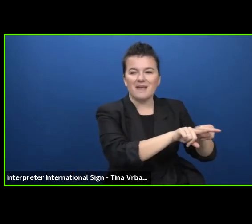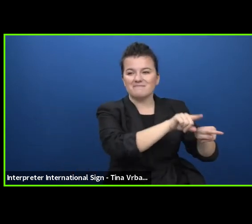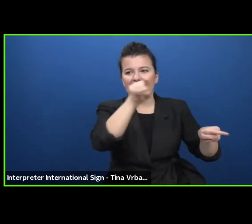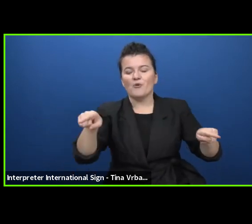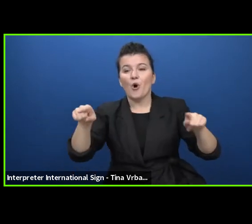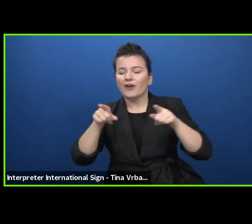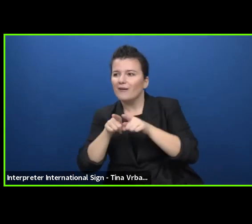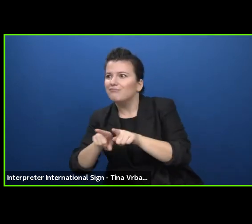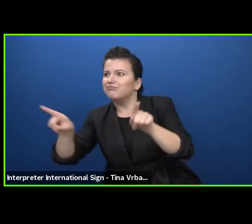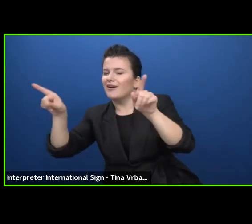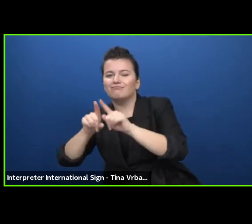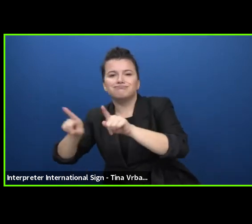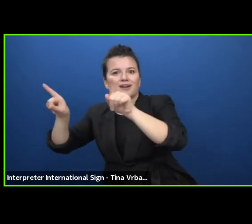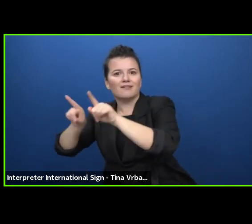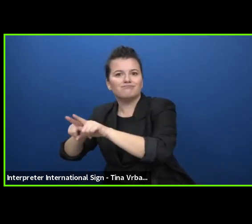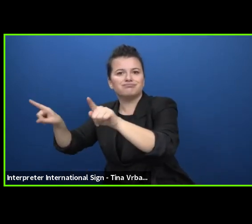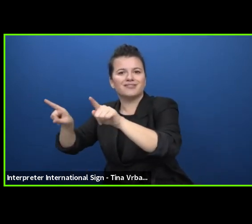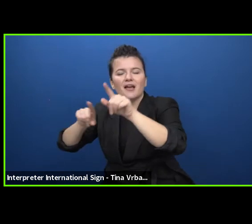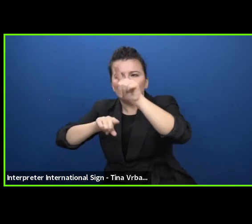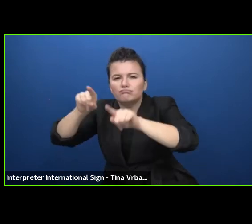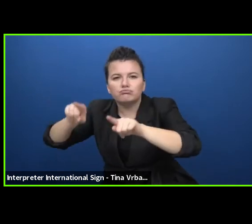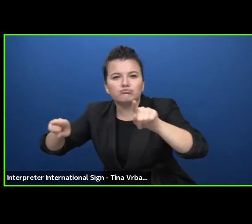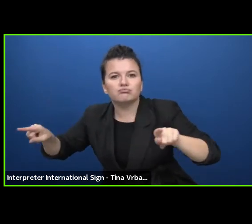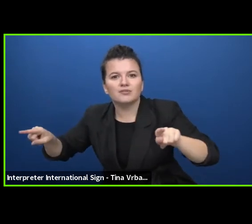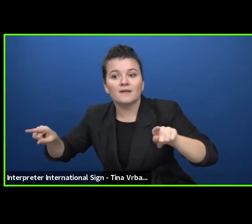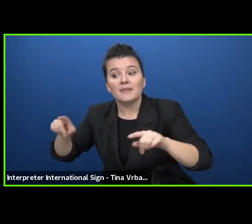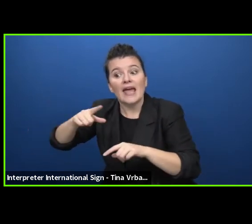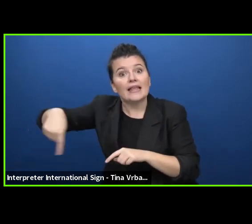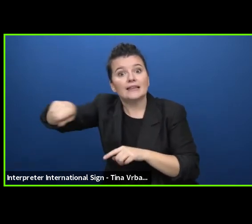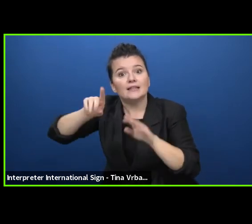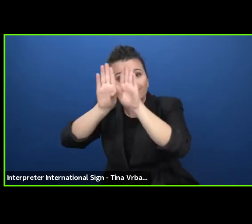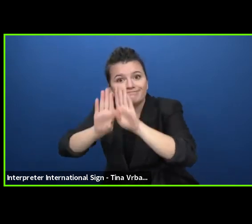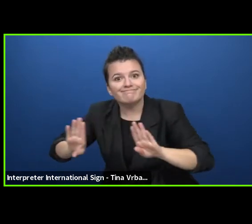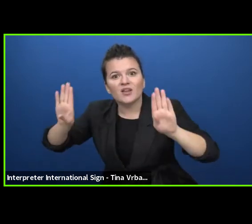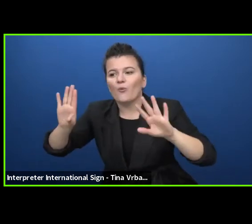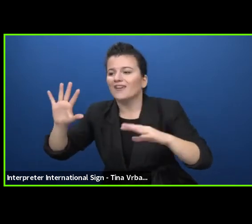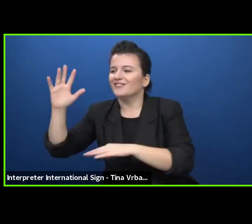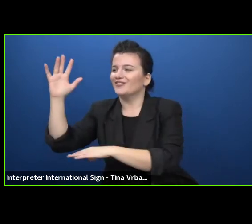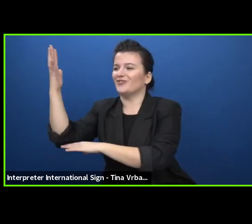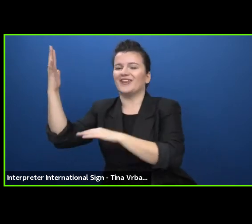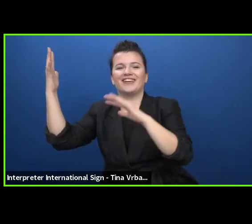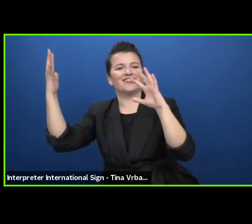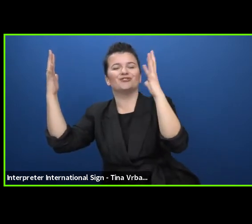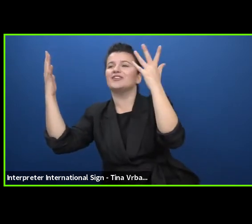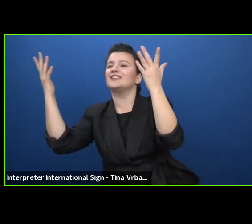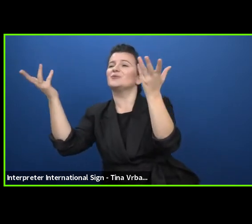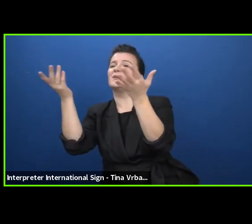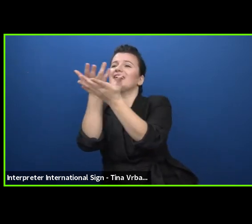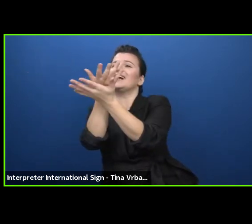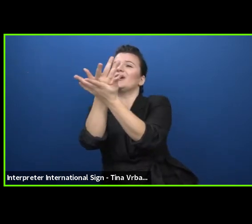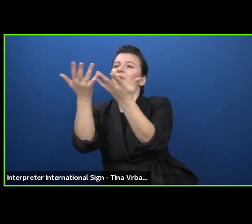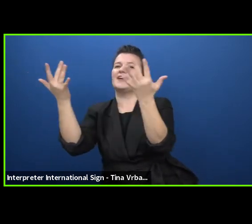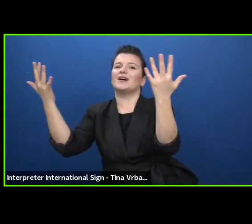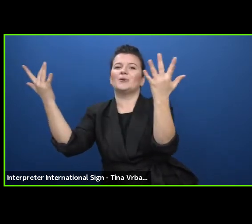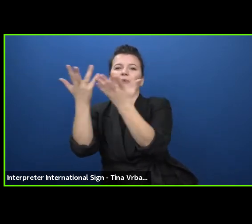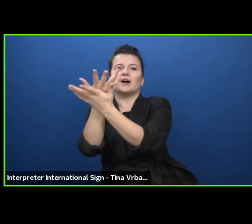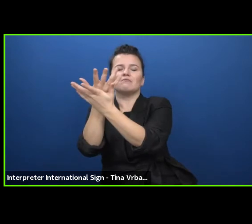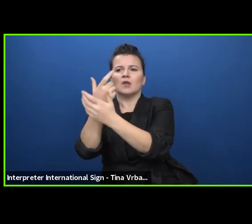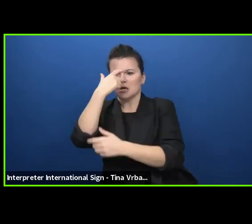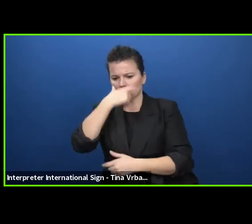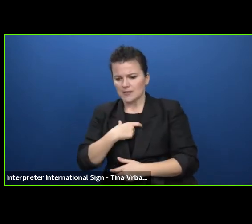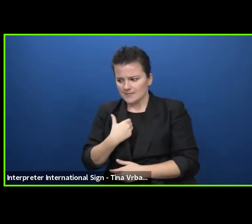So curious theater is filled with talking trees. Self-doubting critics. Permeable borders.